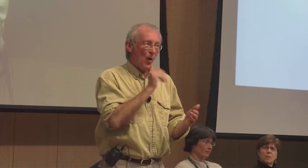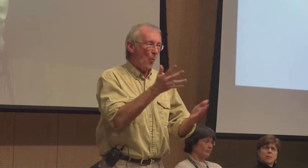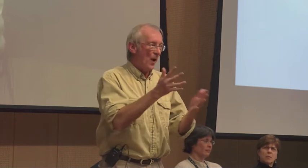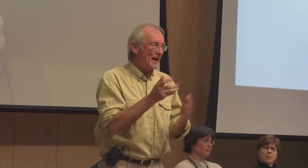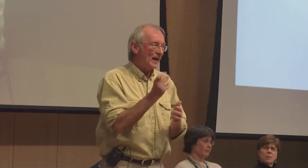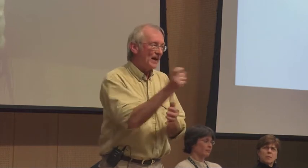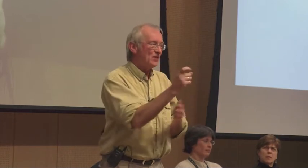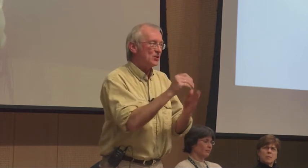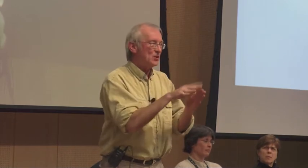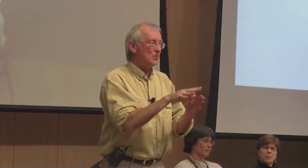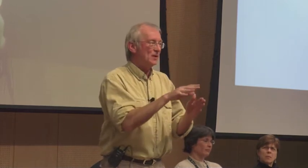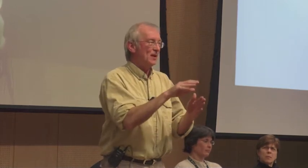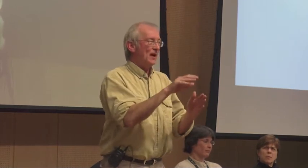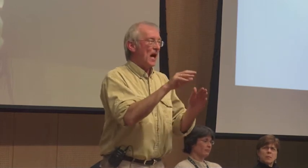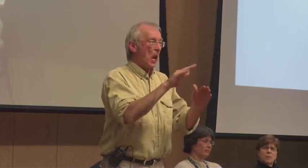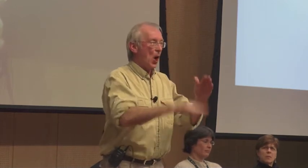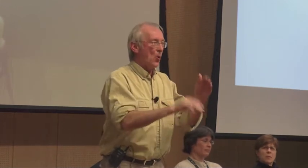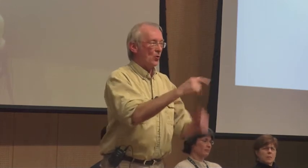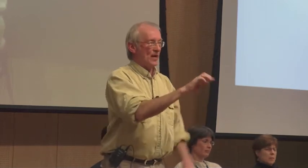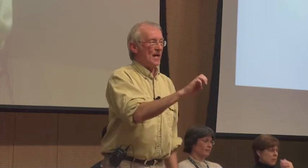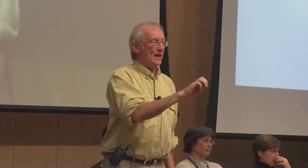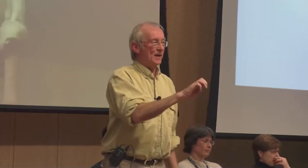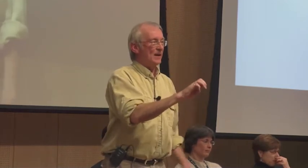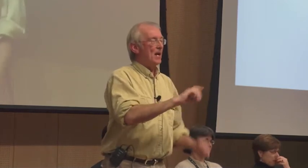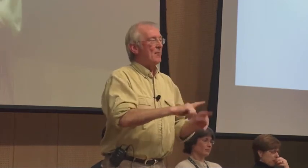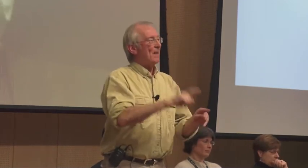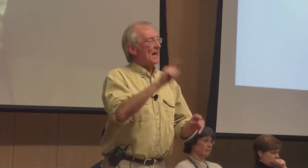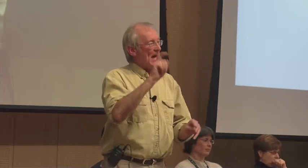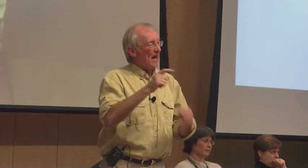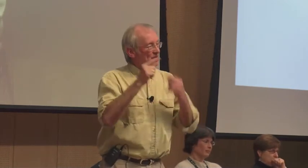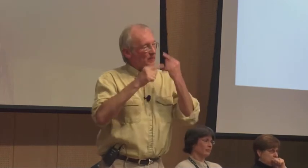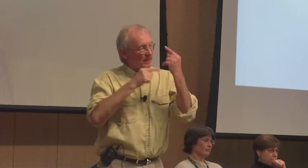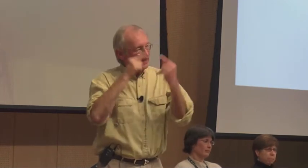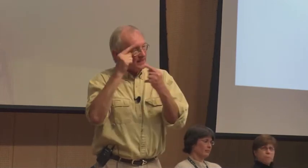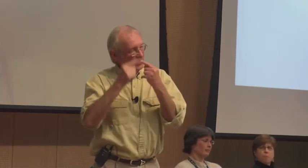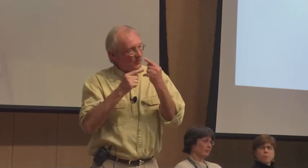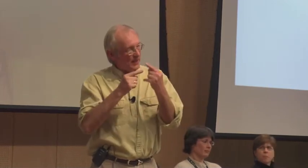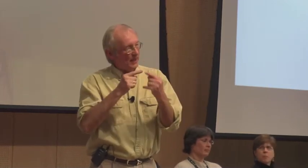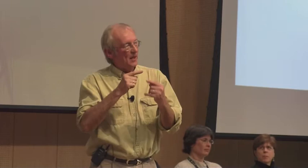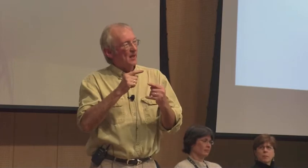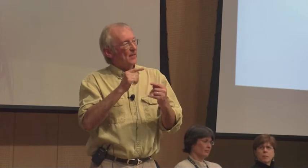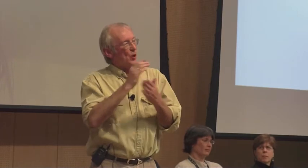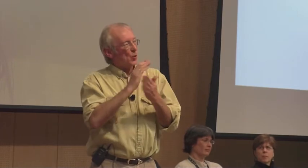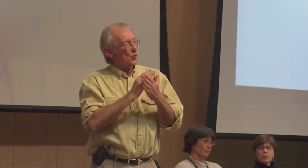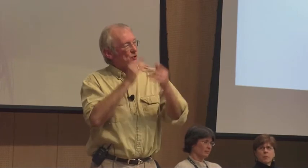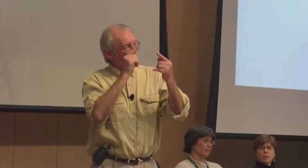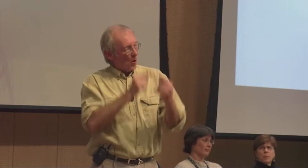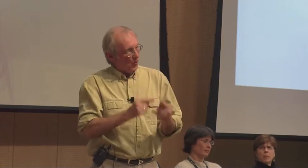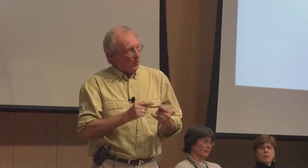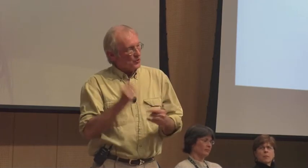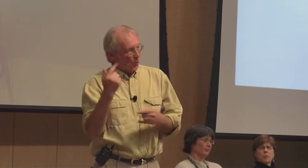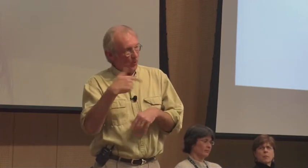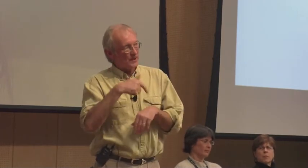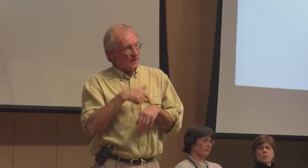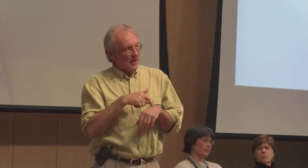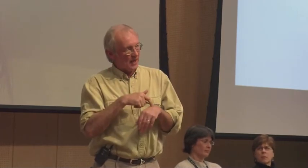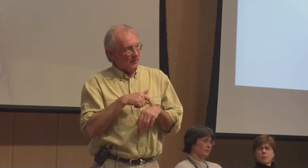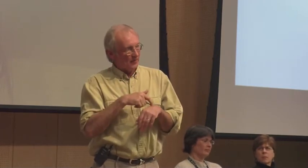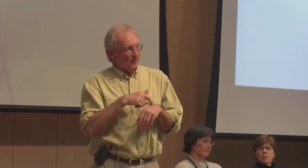don't want to give a student a low grade, but they have to be considering the course goals all the time.